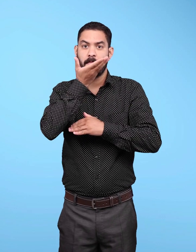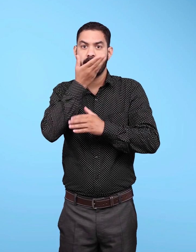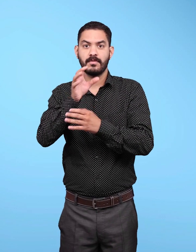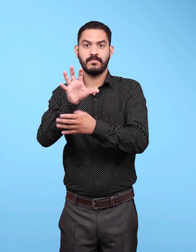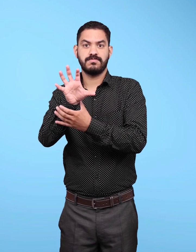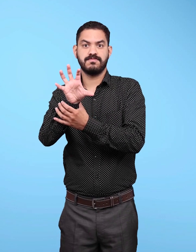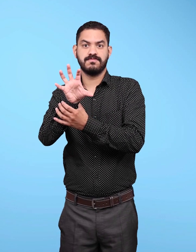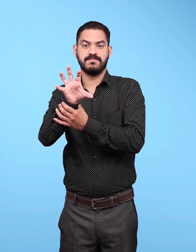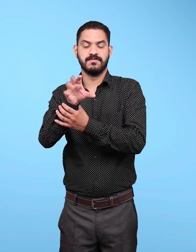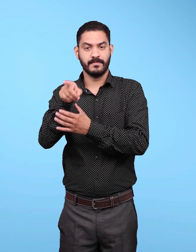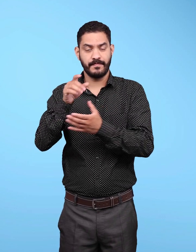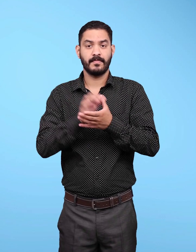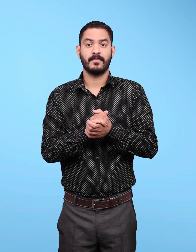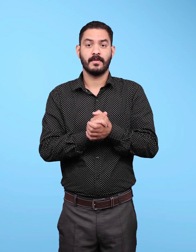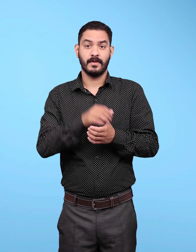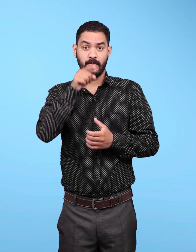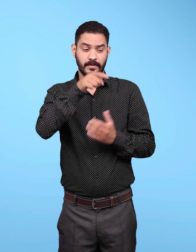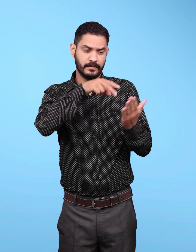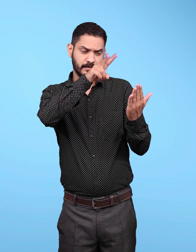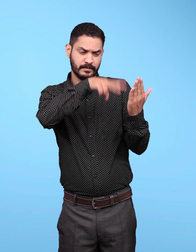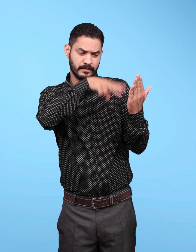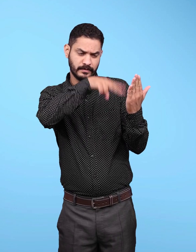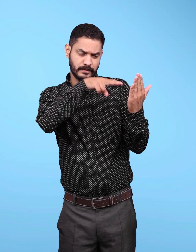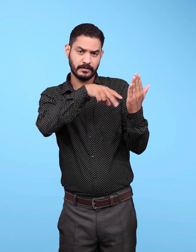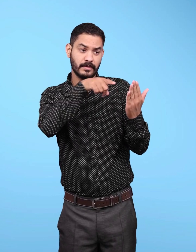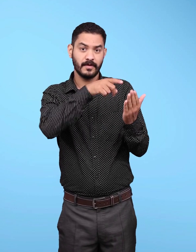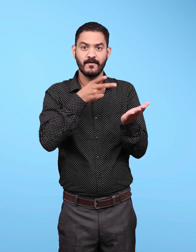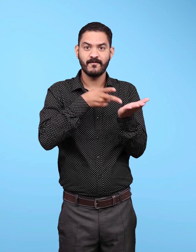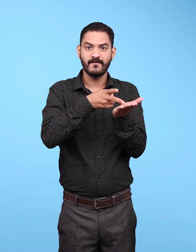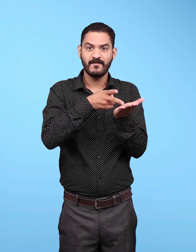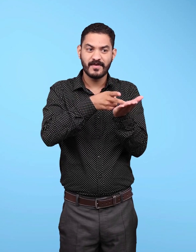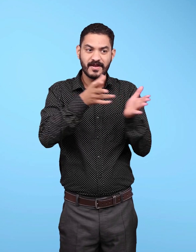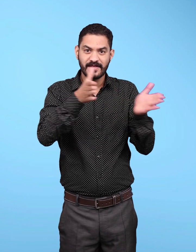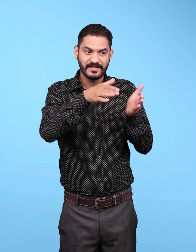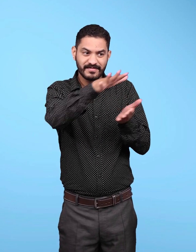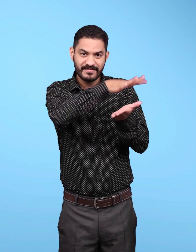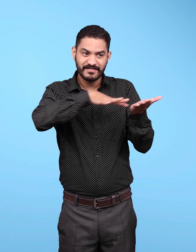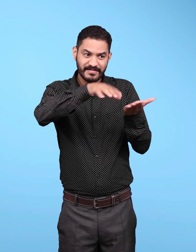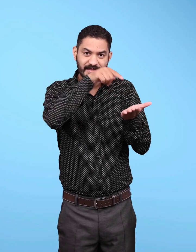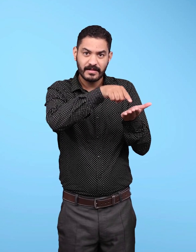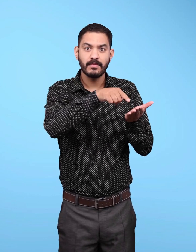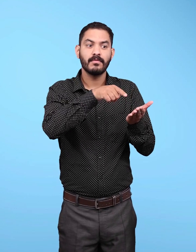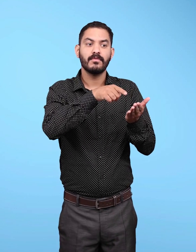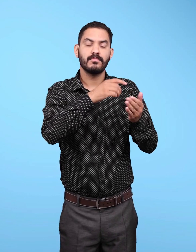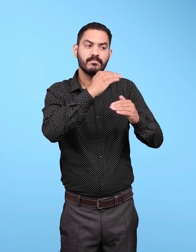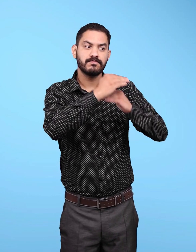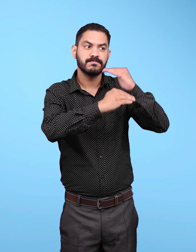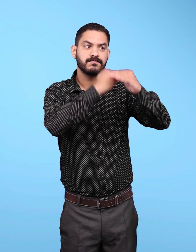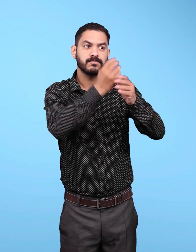Irrigation. The kings and kingdoms you have been reading about could not have existed without the support of